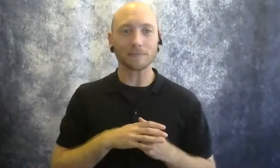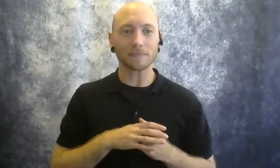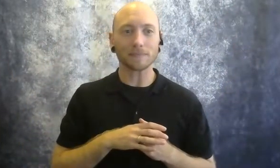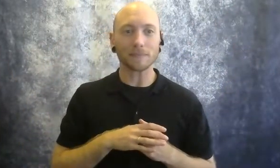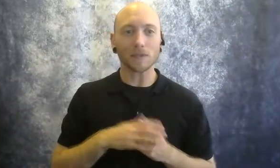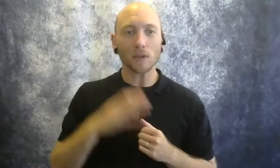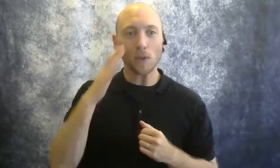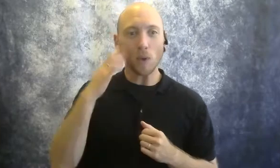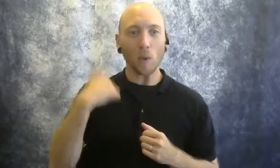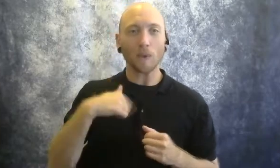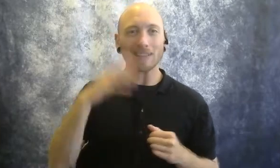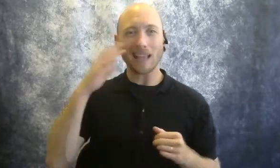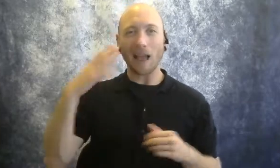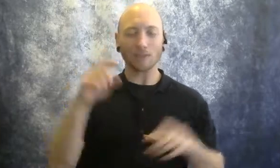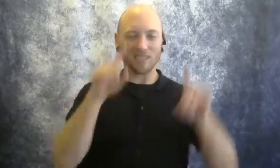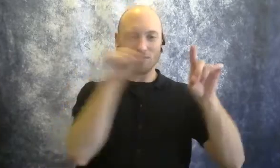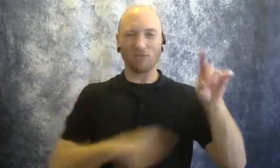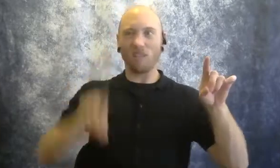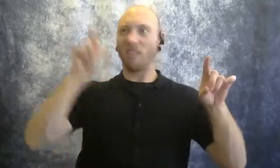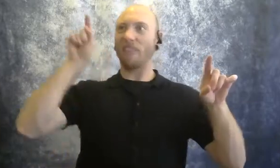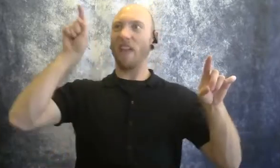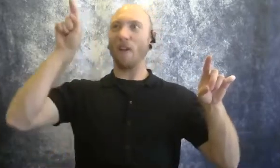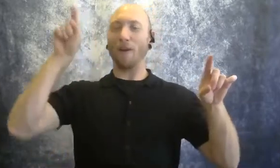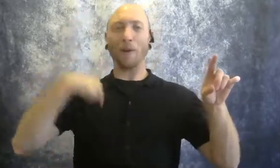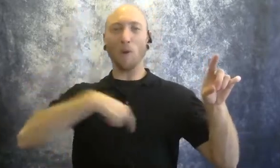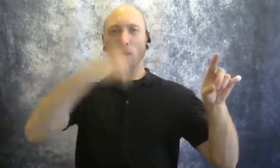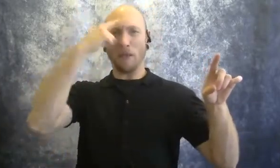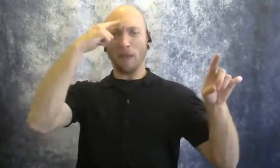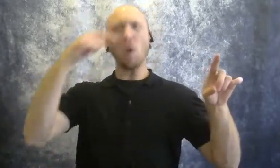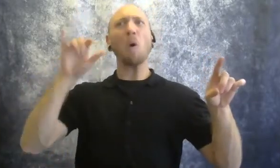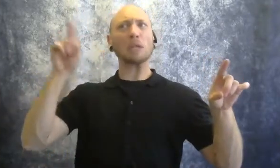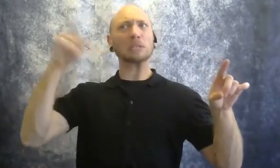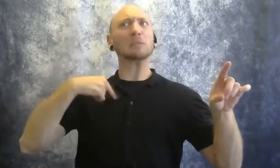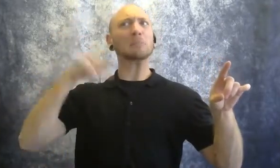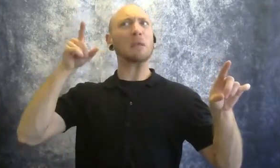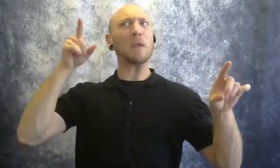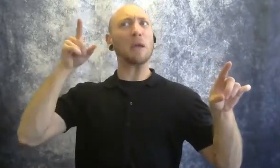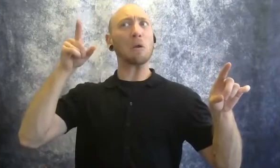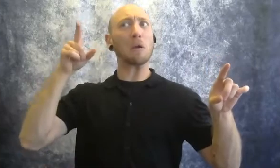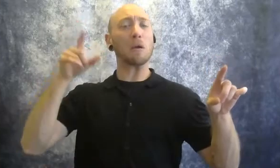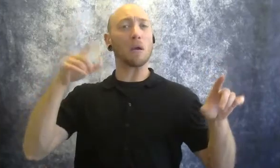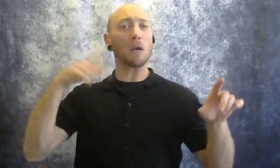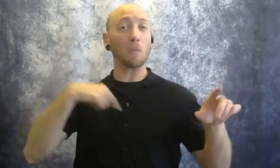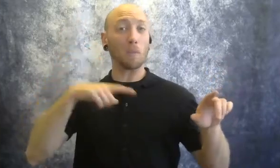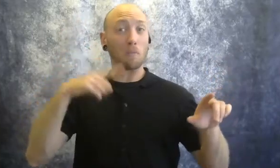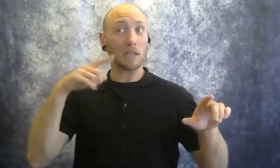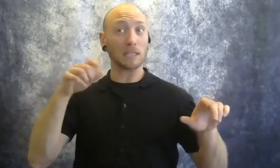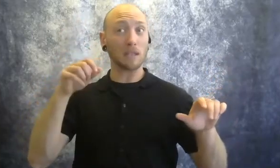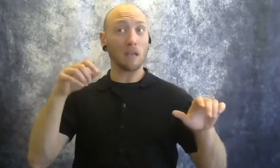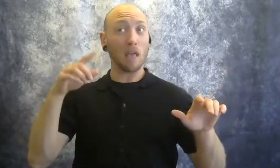I think you can be that dot on the outside of this circle at times. And it's possible as an experience,